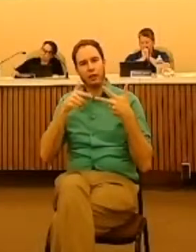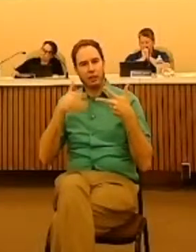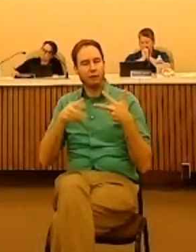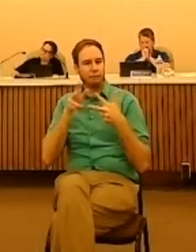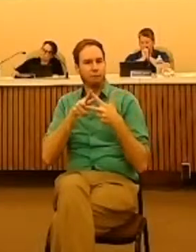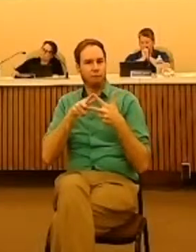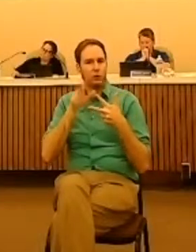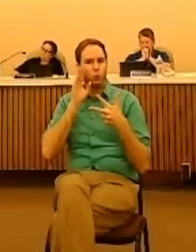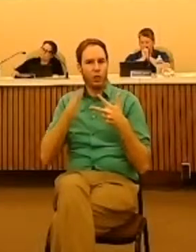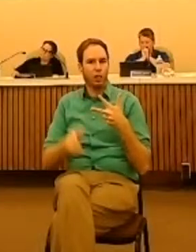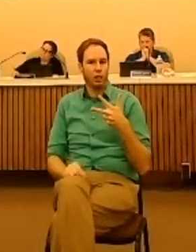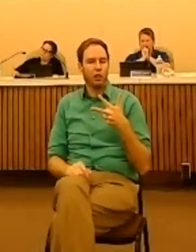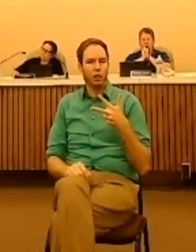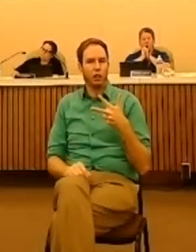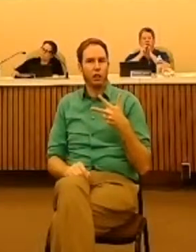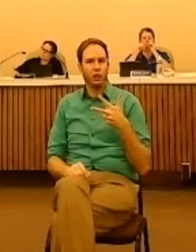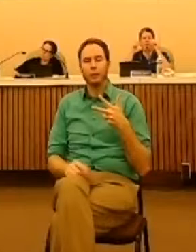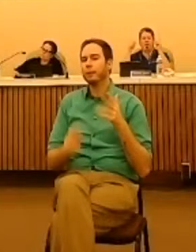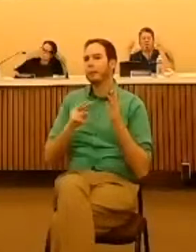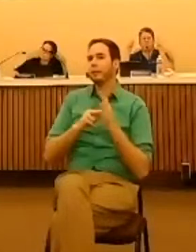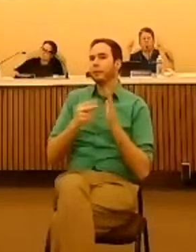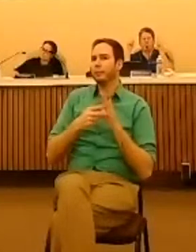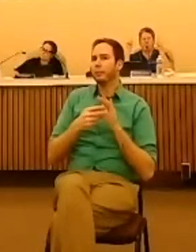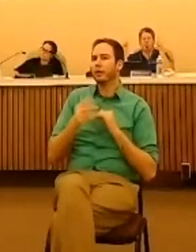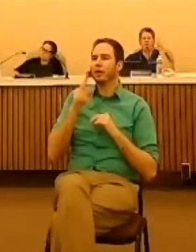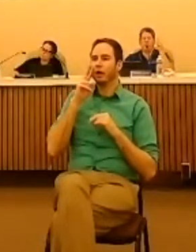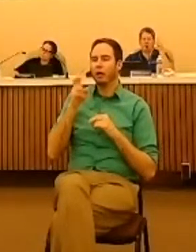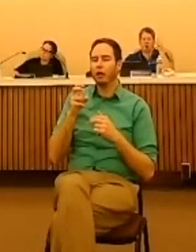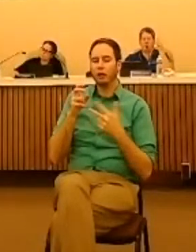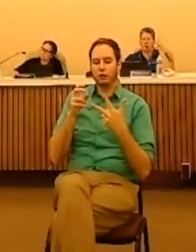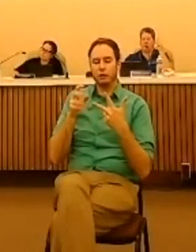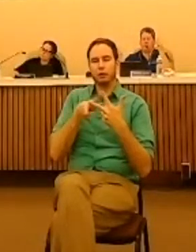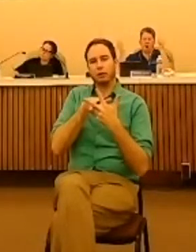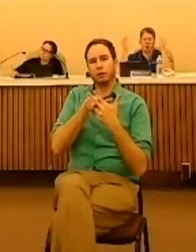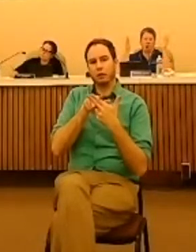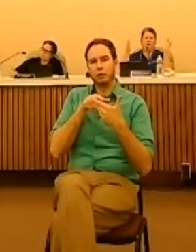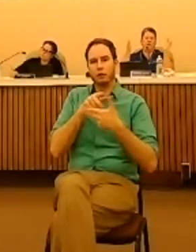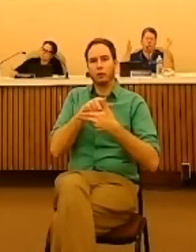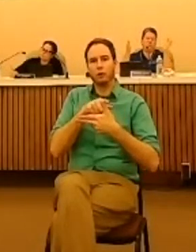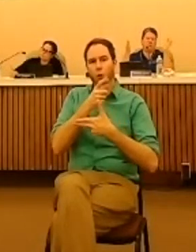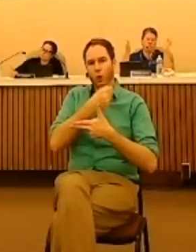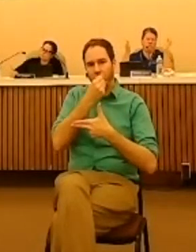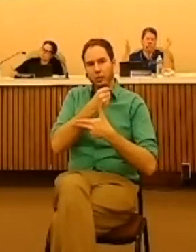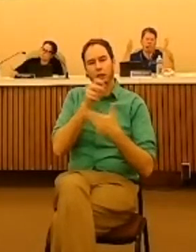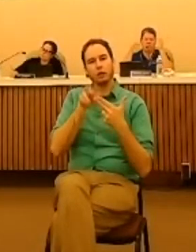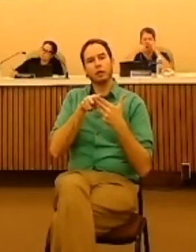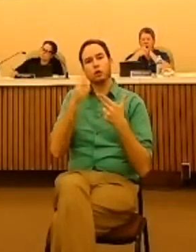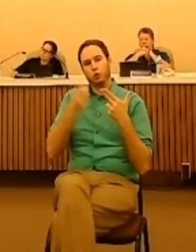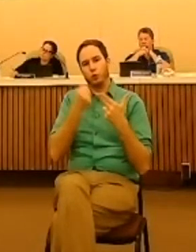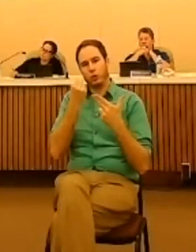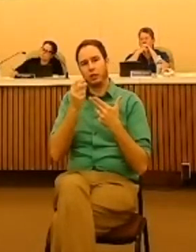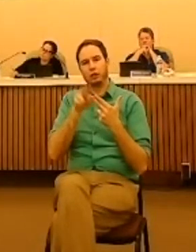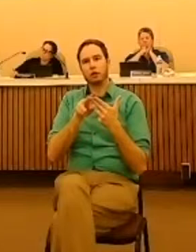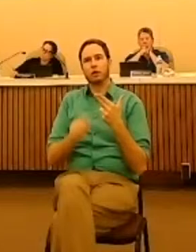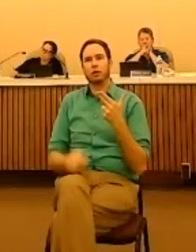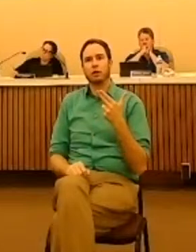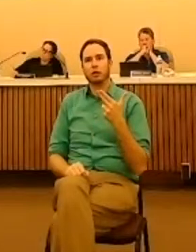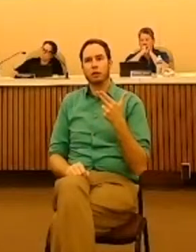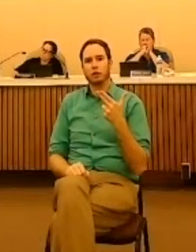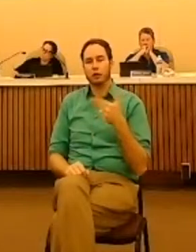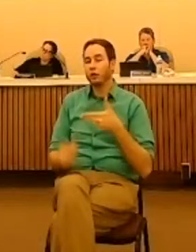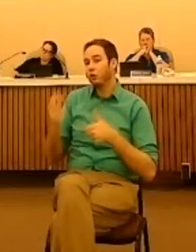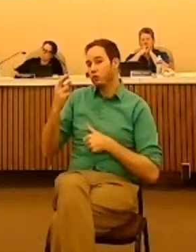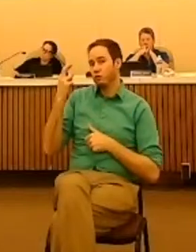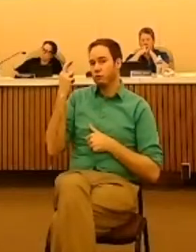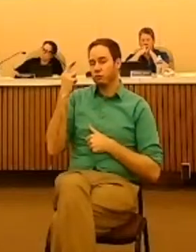years. So it's 2 phases, but the first phase is a 1-year phase. Phase 2 is a 2-year phase. The